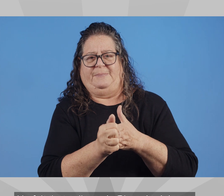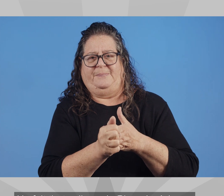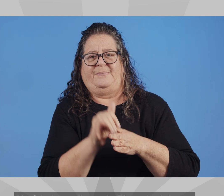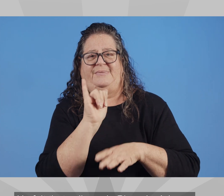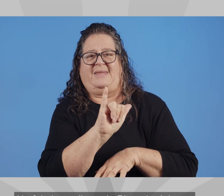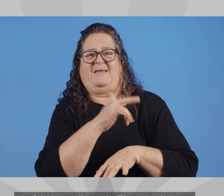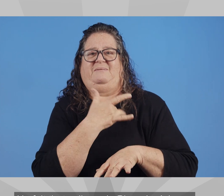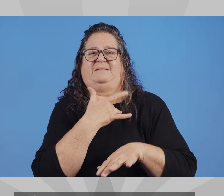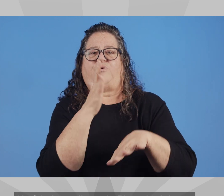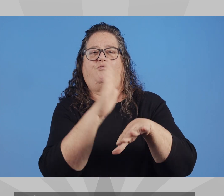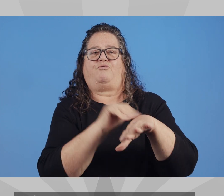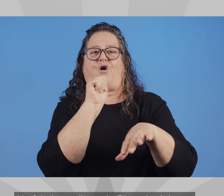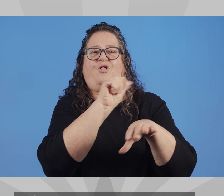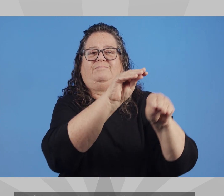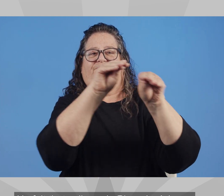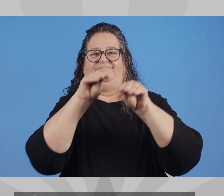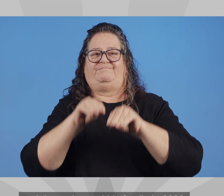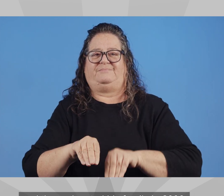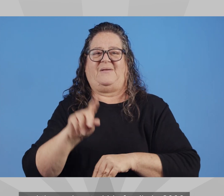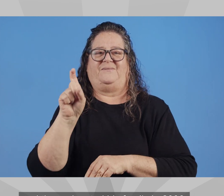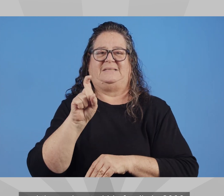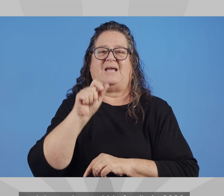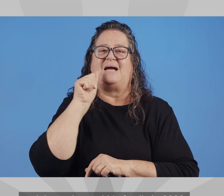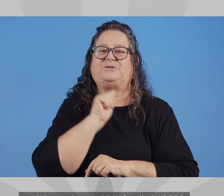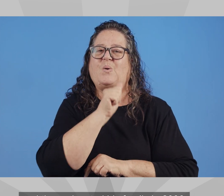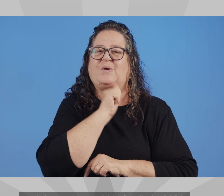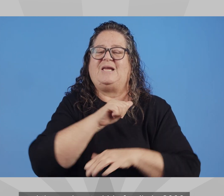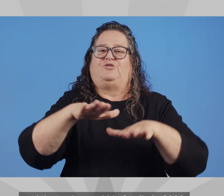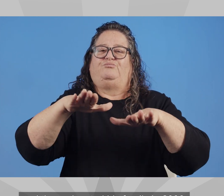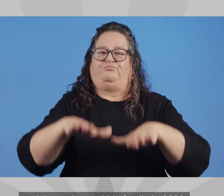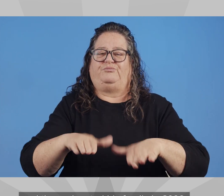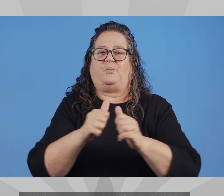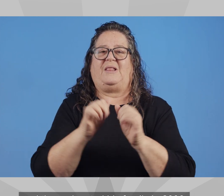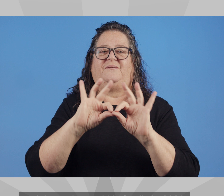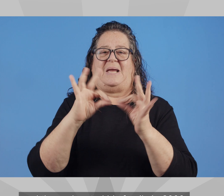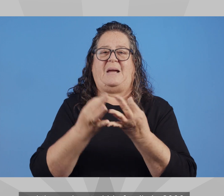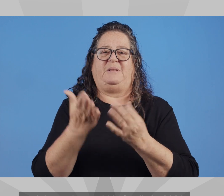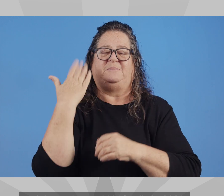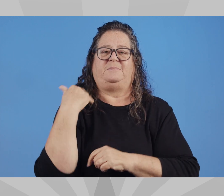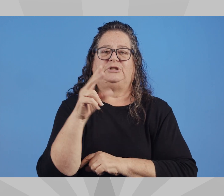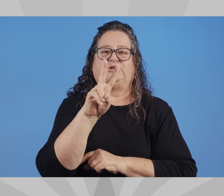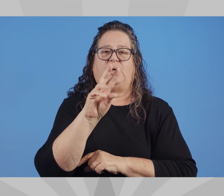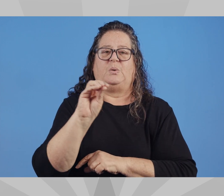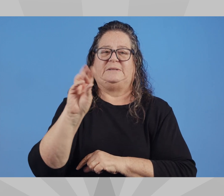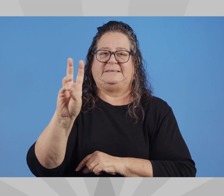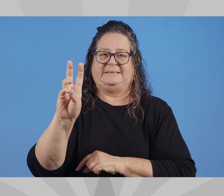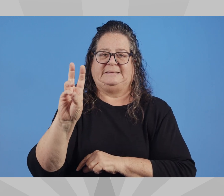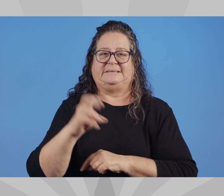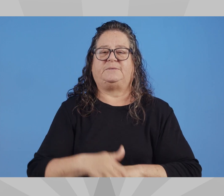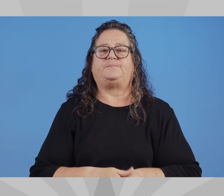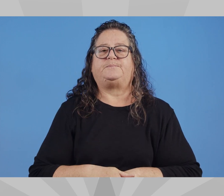He felt that call was in Phoenix, Arizona, and thus relocated his family in 2006.